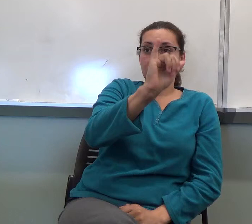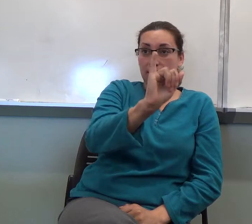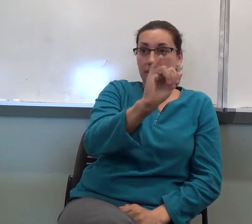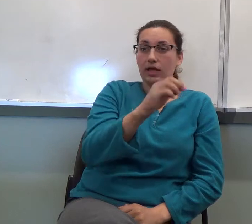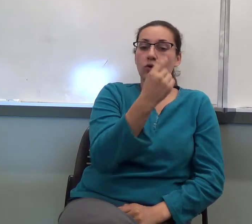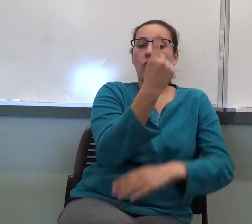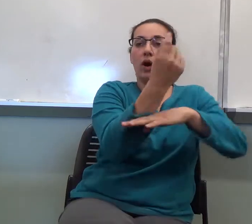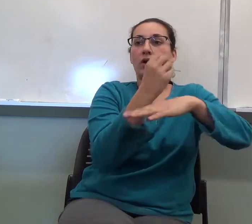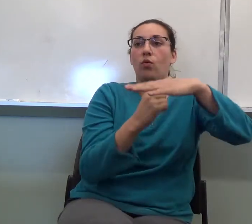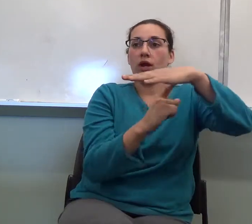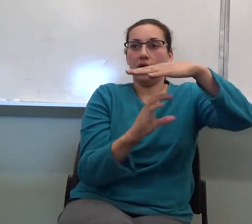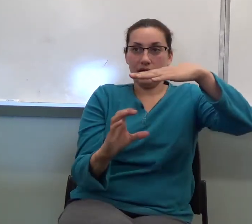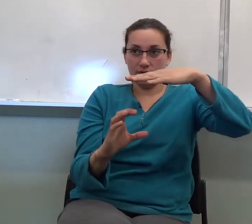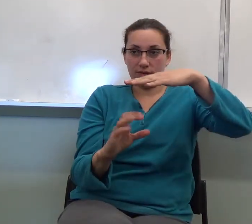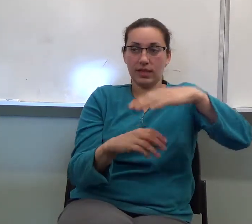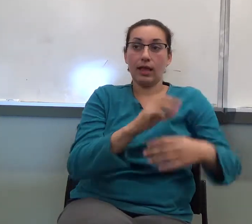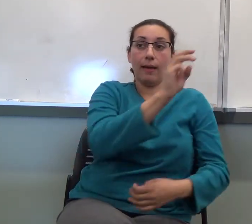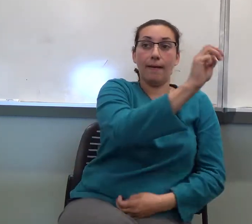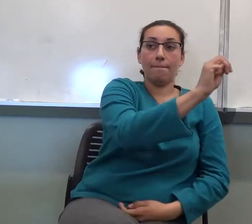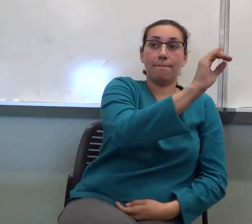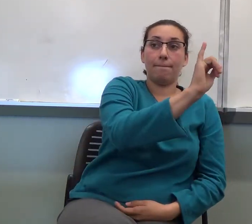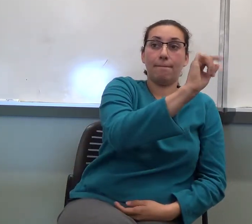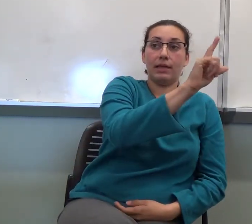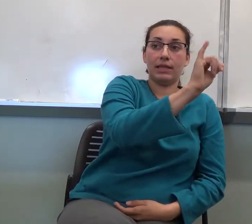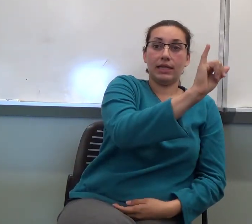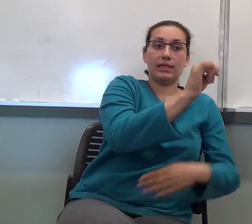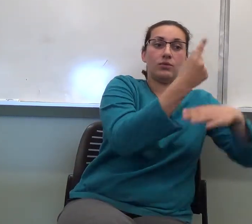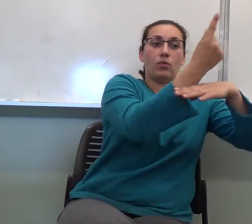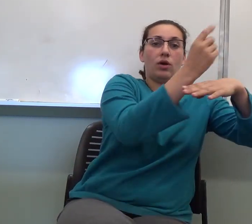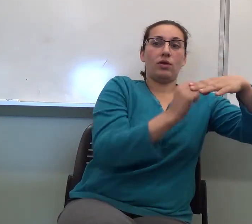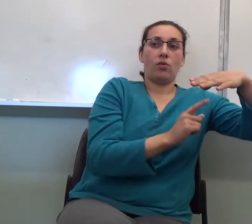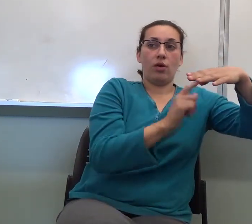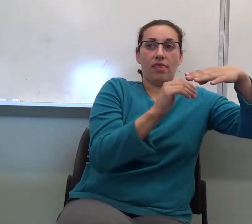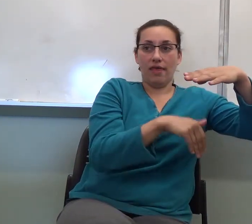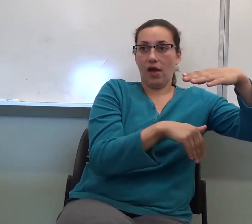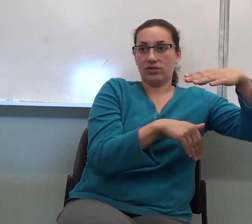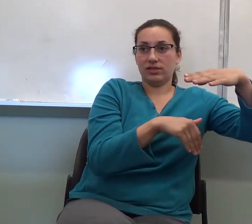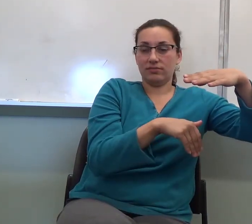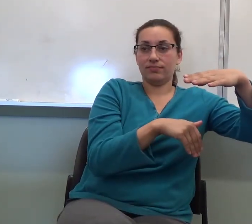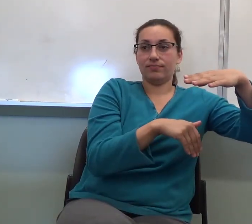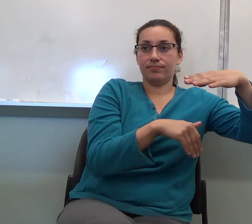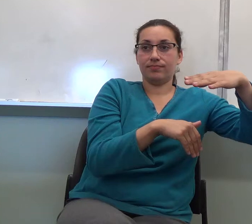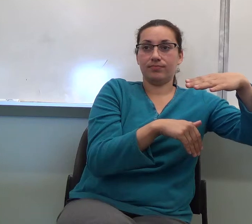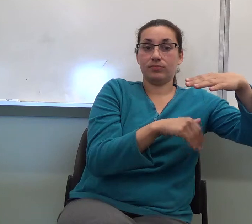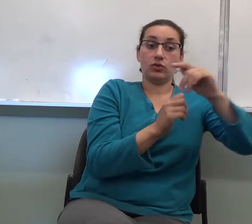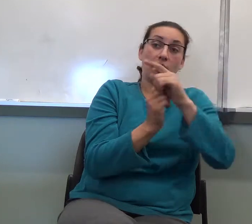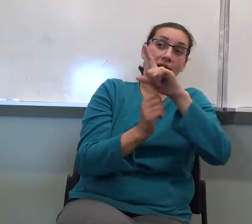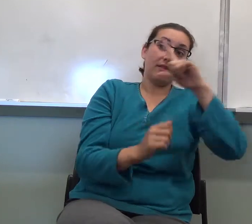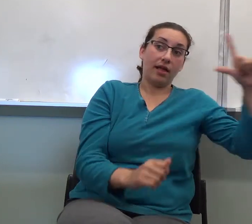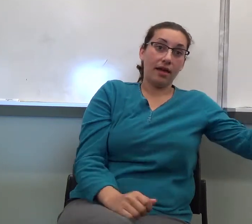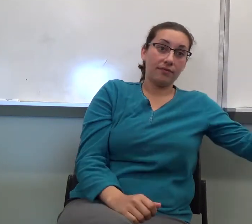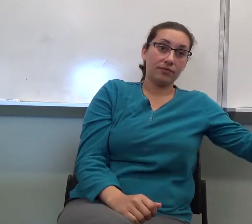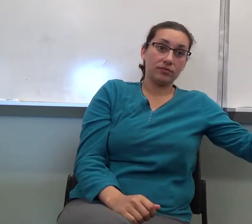milli, which is 1,000th of a gram. So going to the left, you multiply by